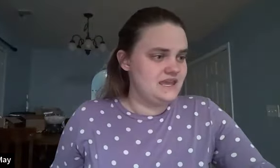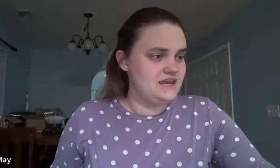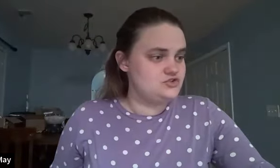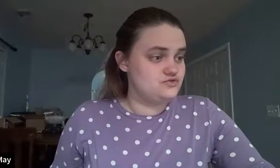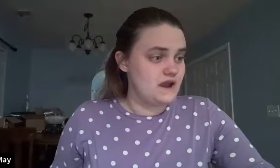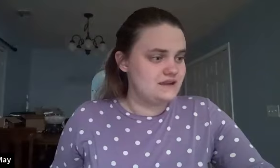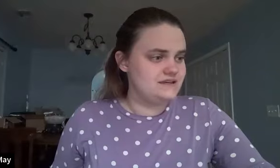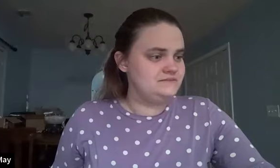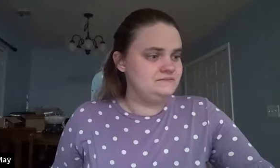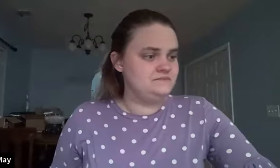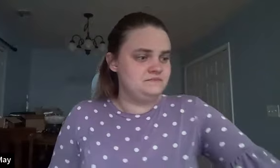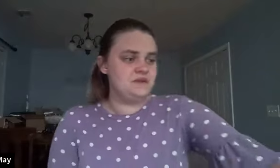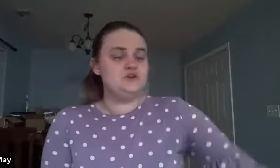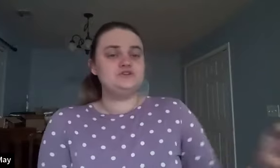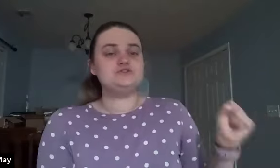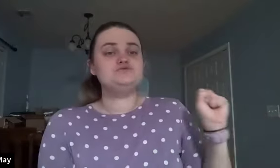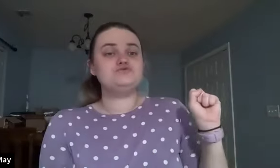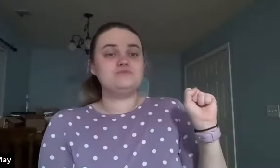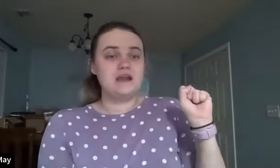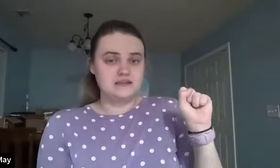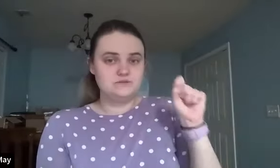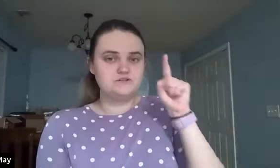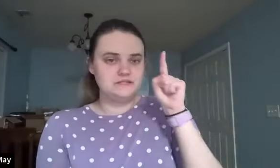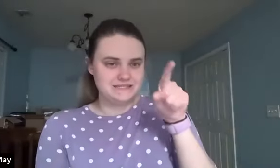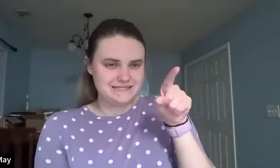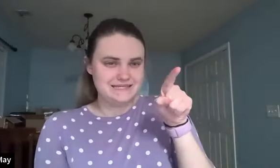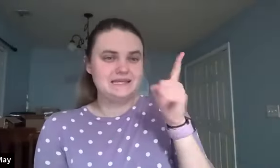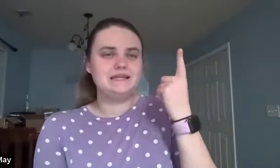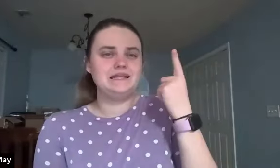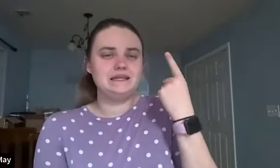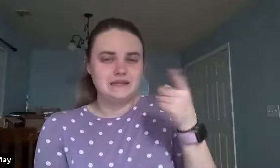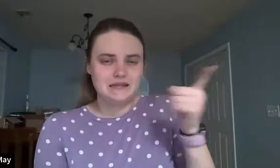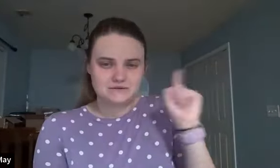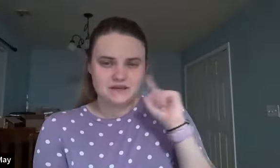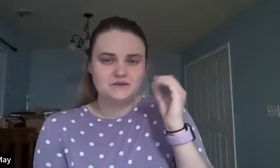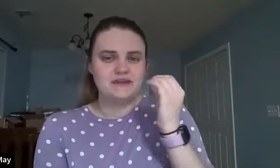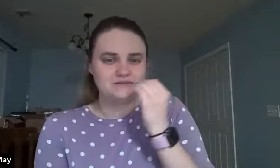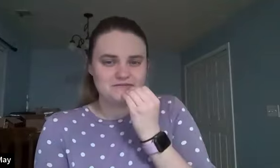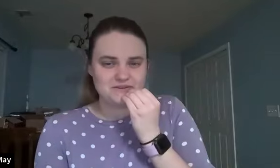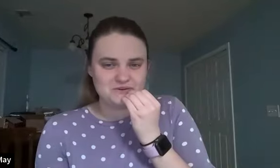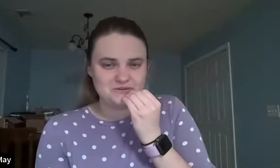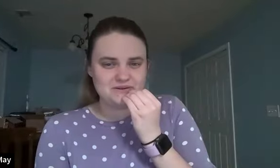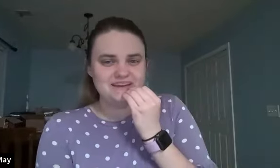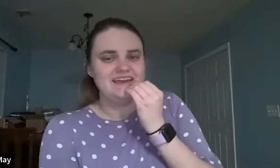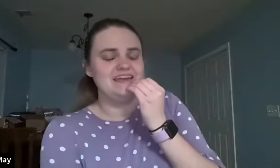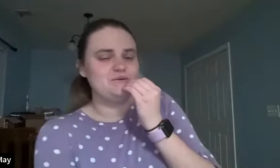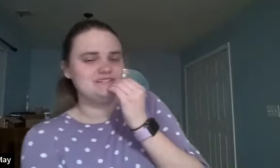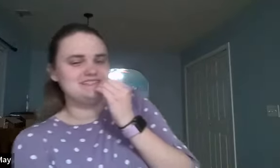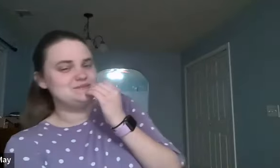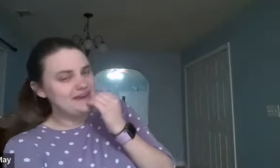then dragon. So dragon, which we did last week, I think, when we had the food, and it was the